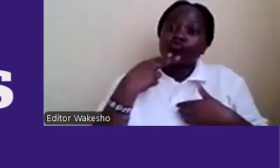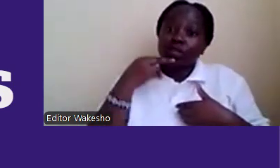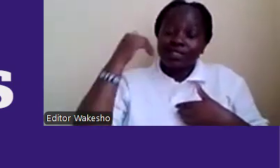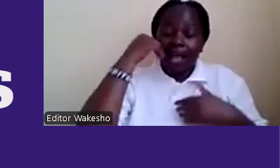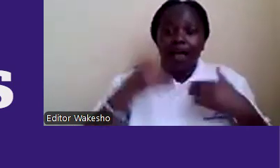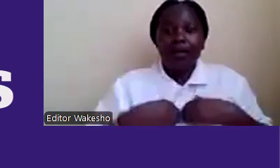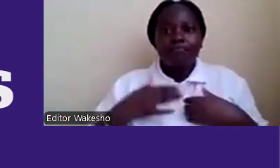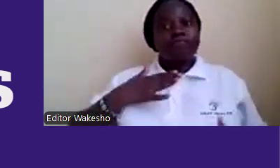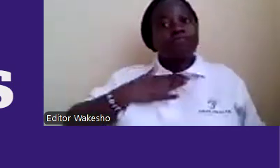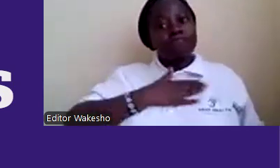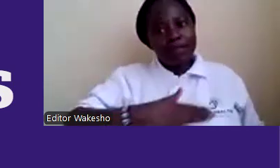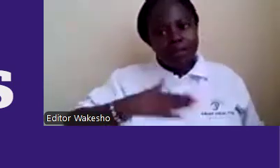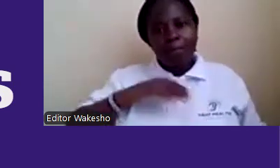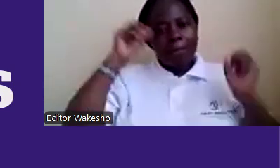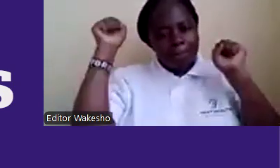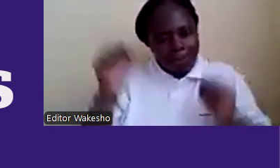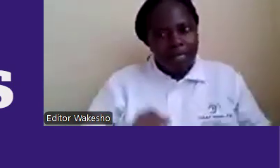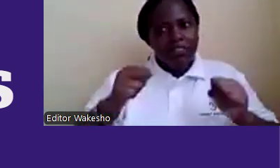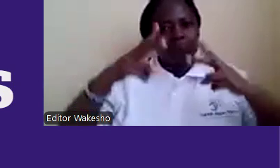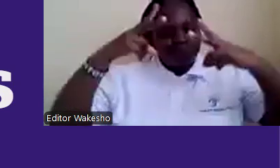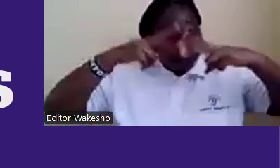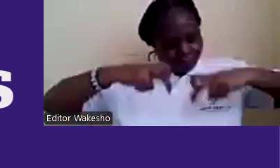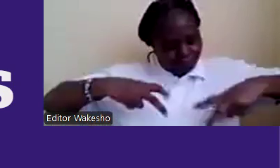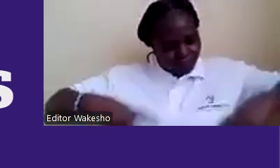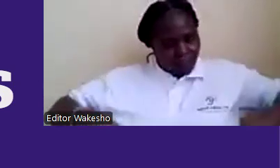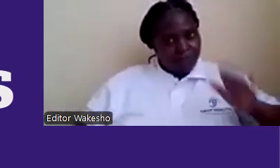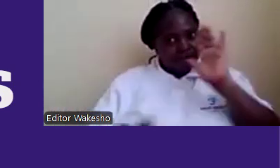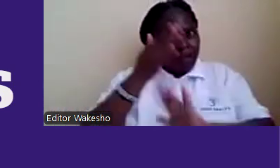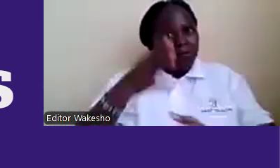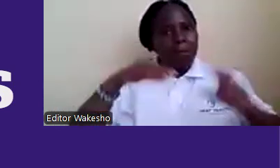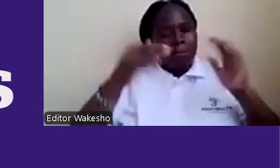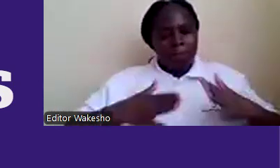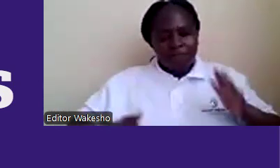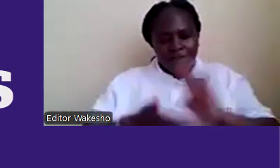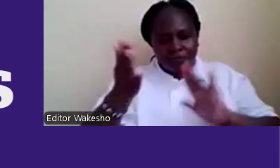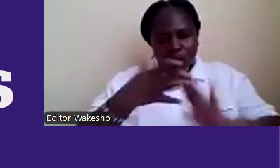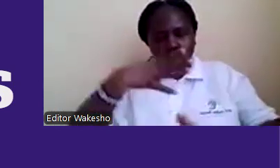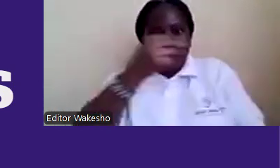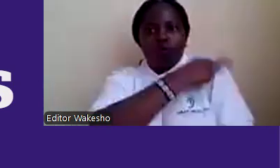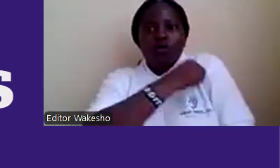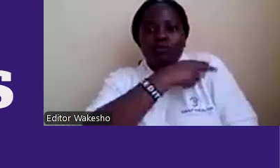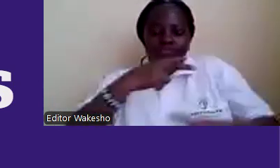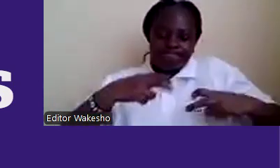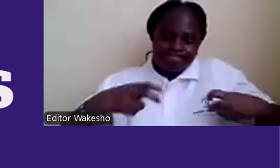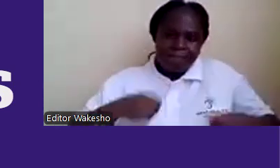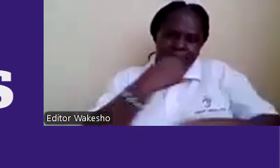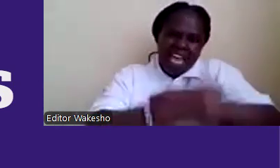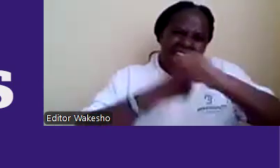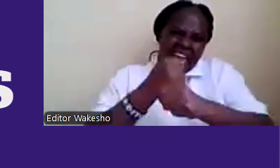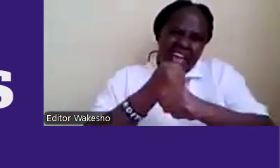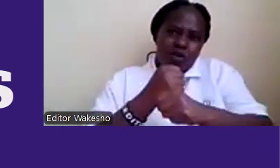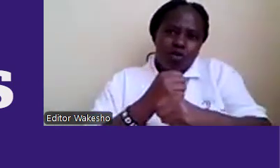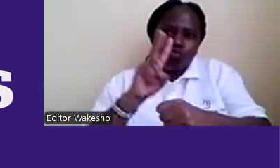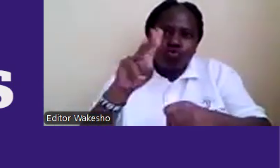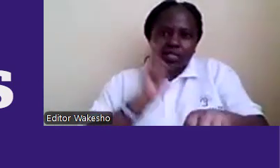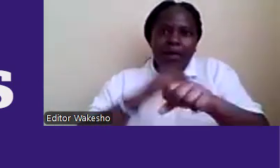keen on the screening, right? Just keep going for checkups every now and then, at least annually or twice a year,